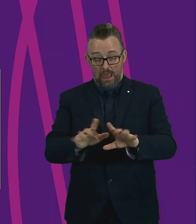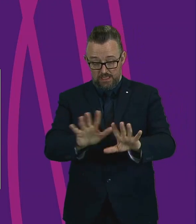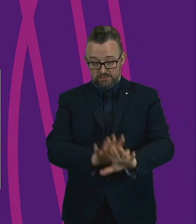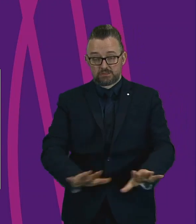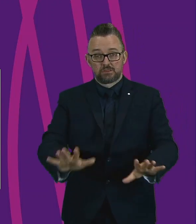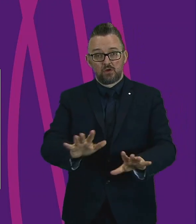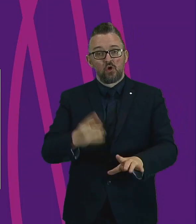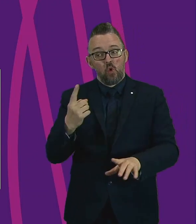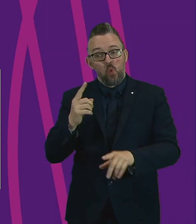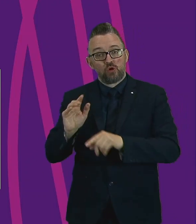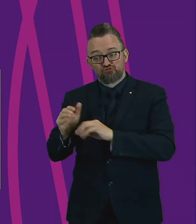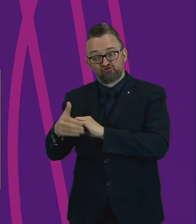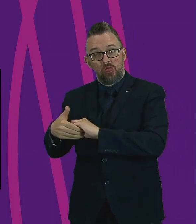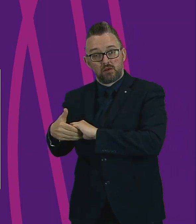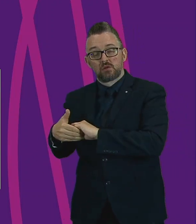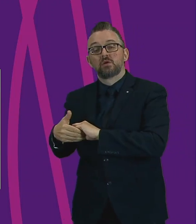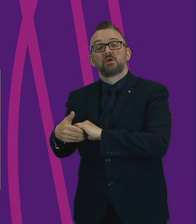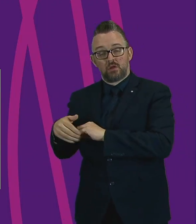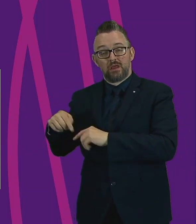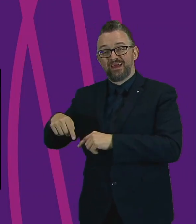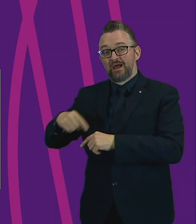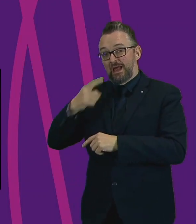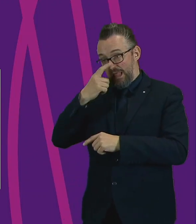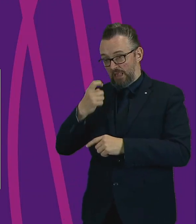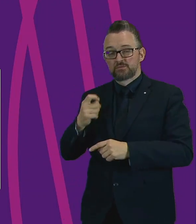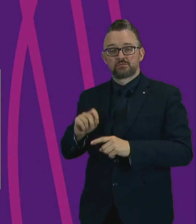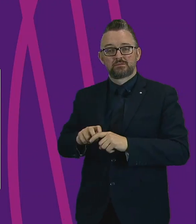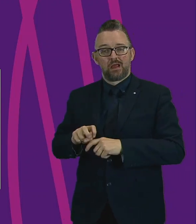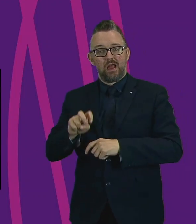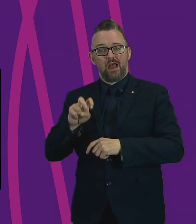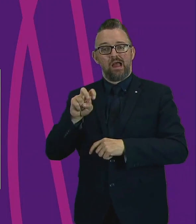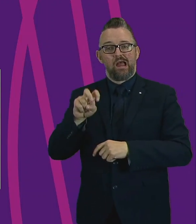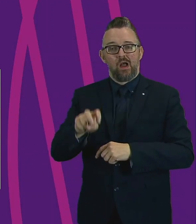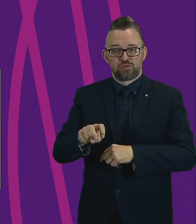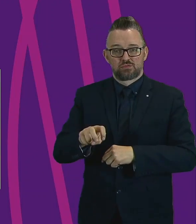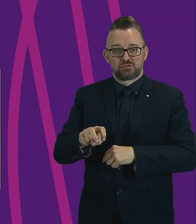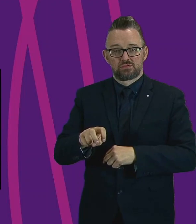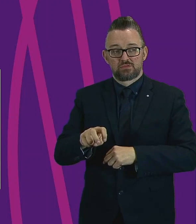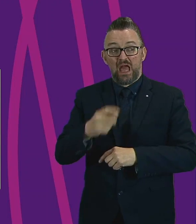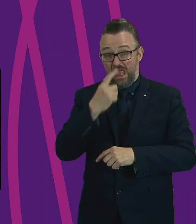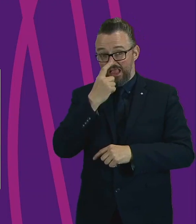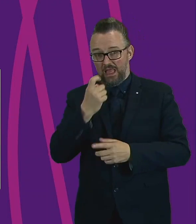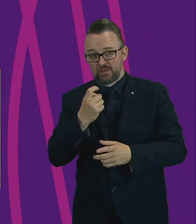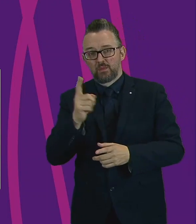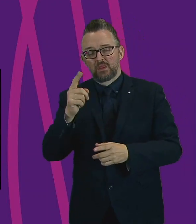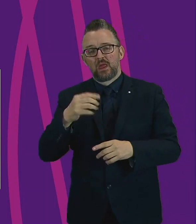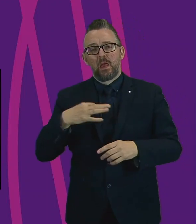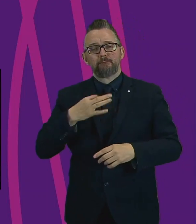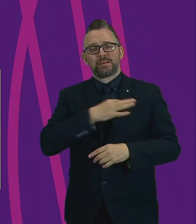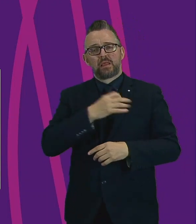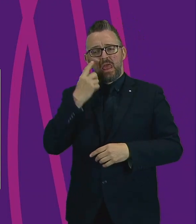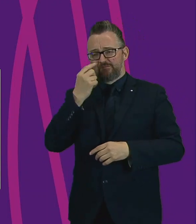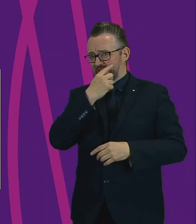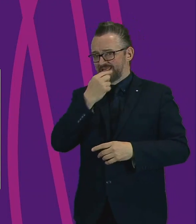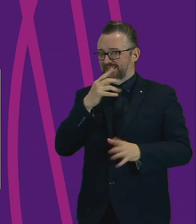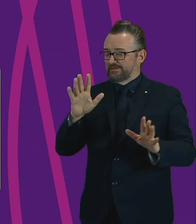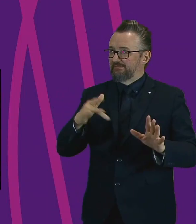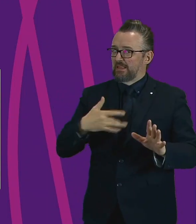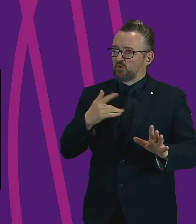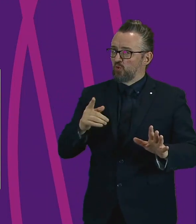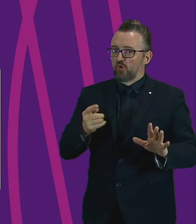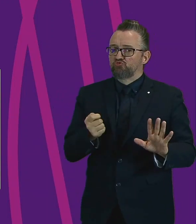now being advised that they can go out despite the medical and scientific evidence suggesting that it is still too early for